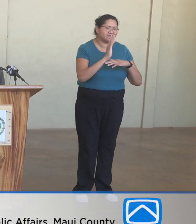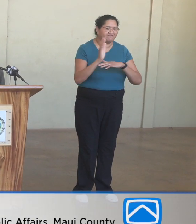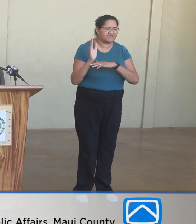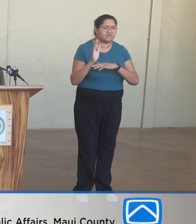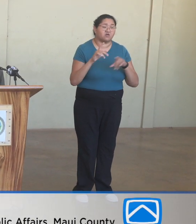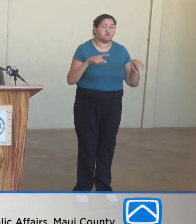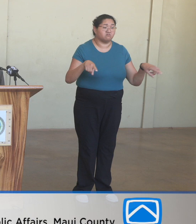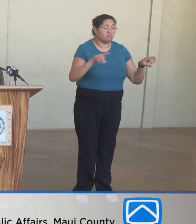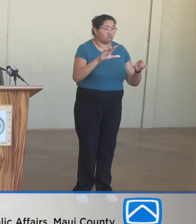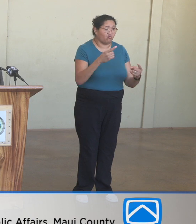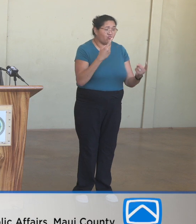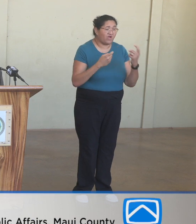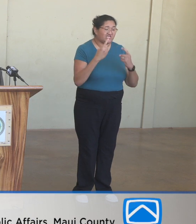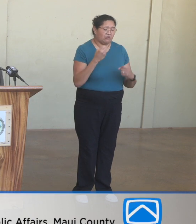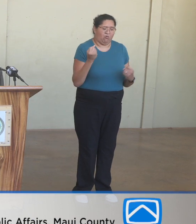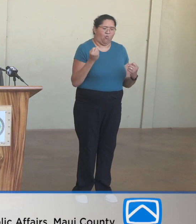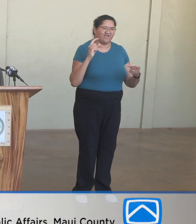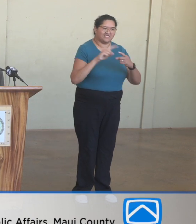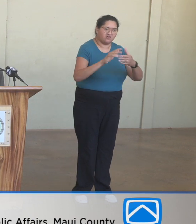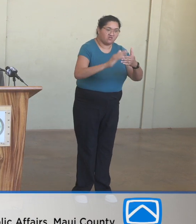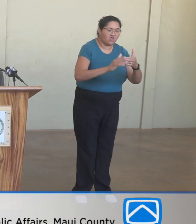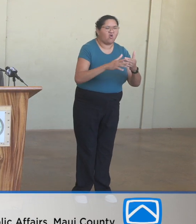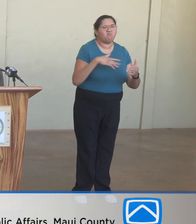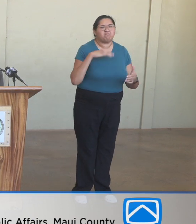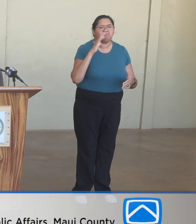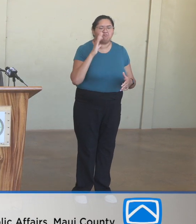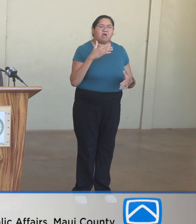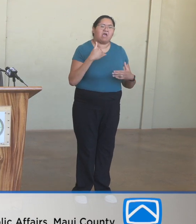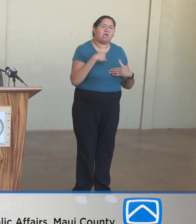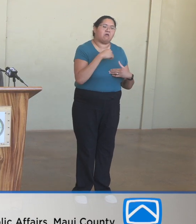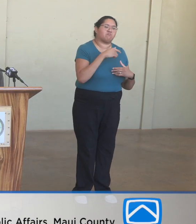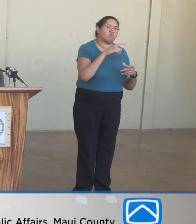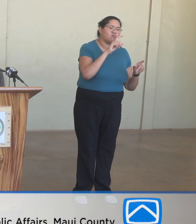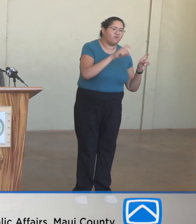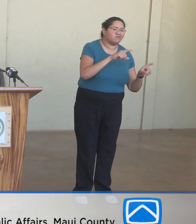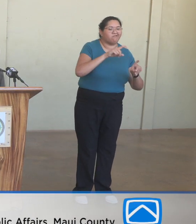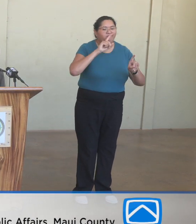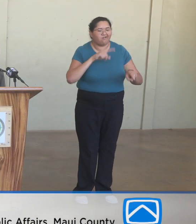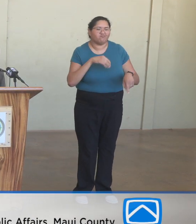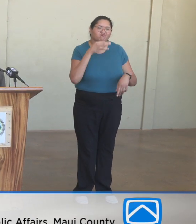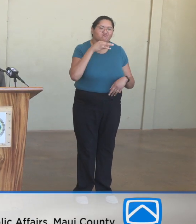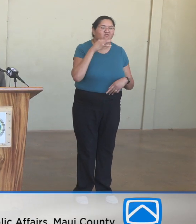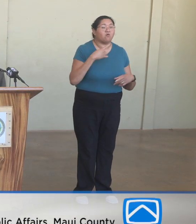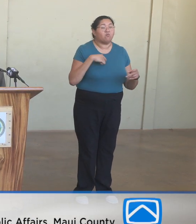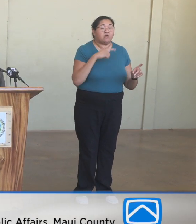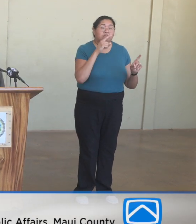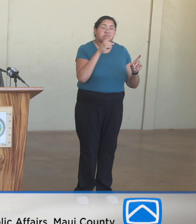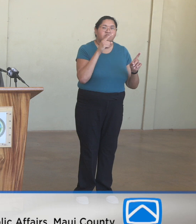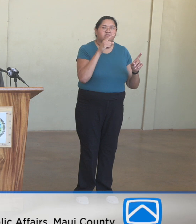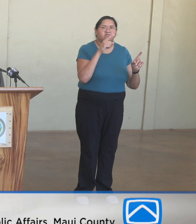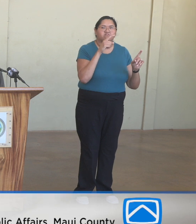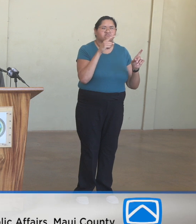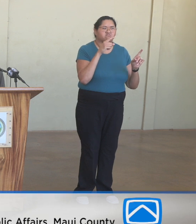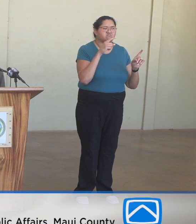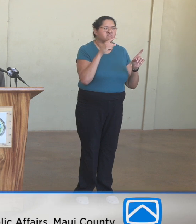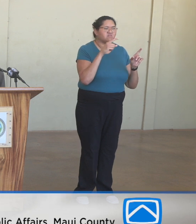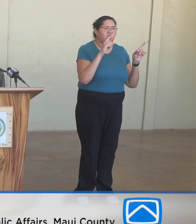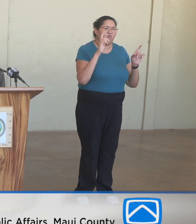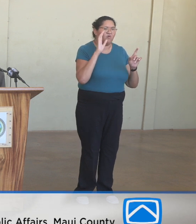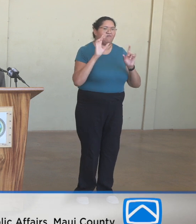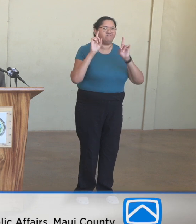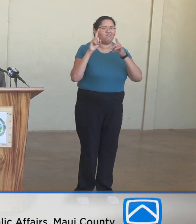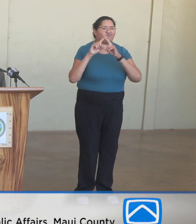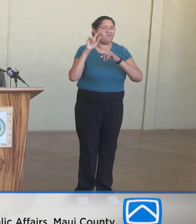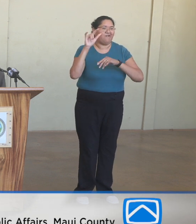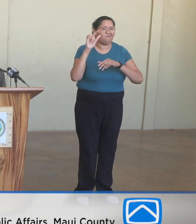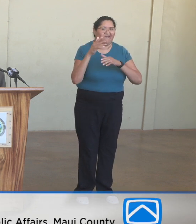you can hold your questions to the end, we'll do a moderated Q&A period. We are aiming for the airport shortly after,